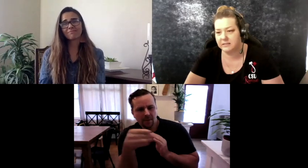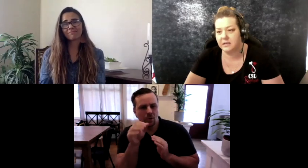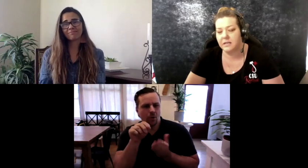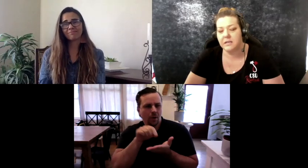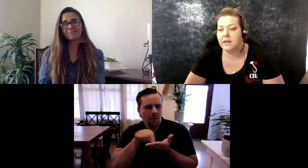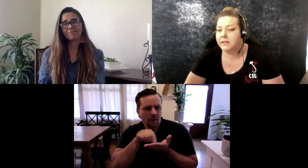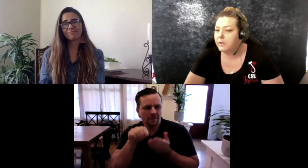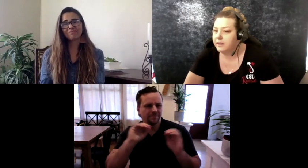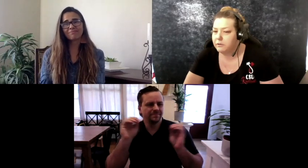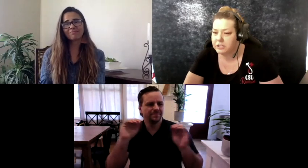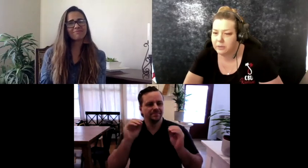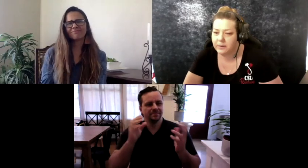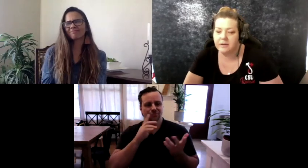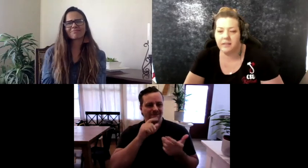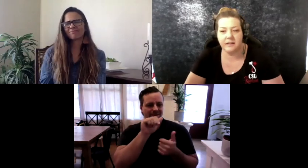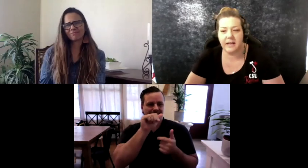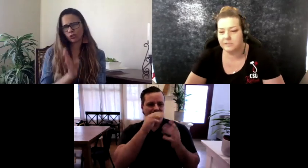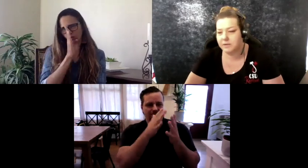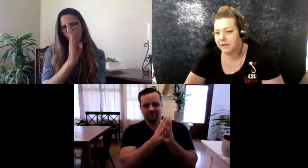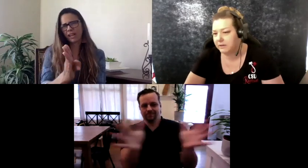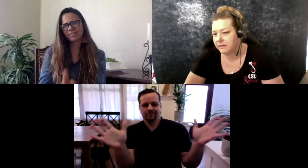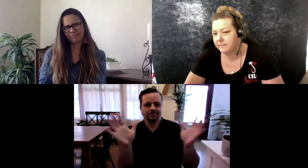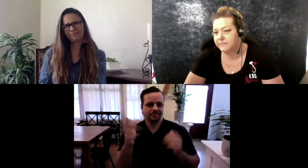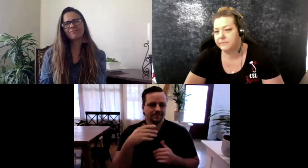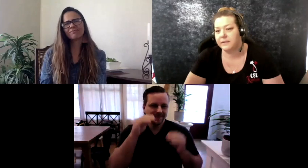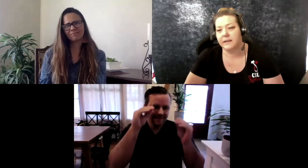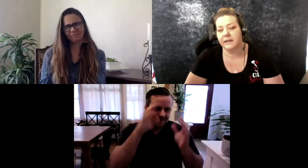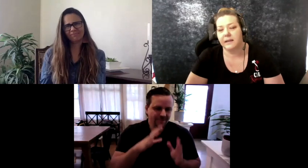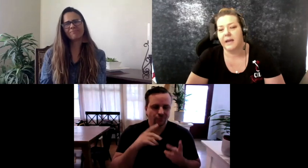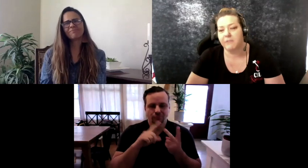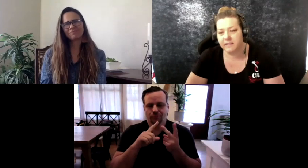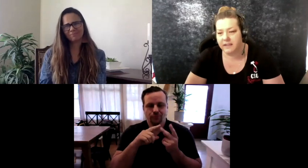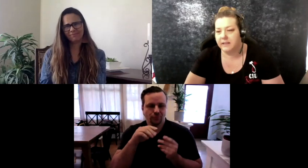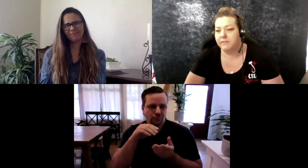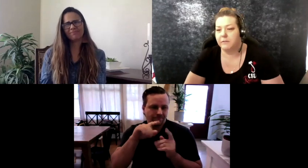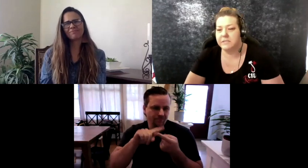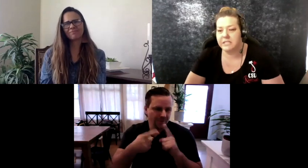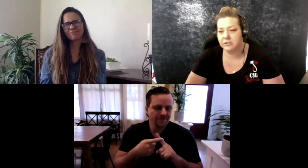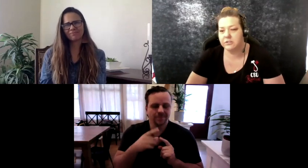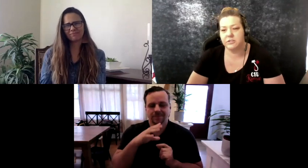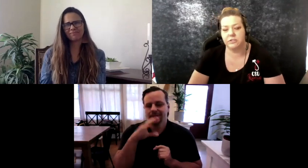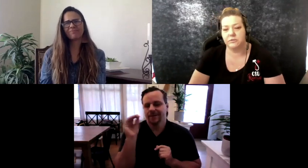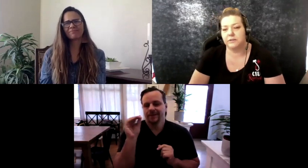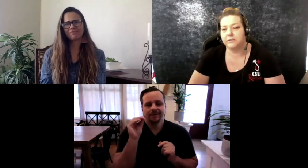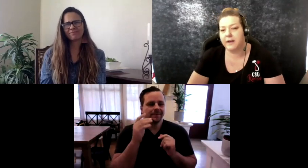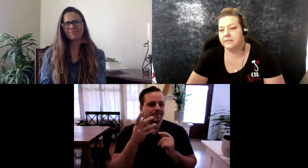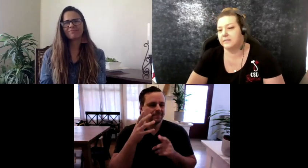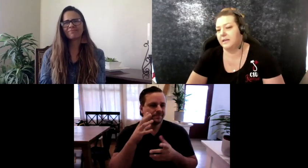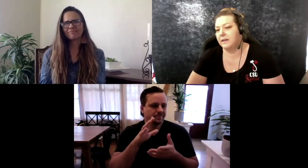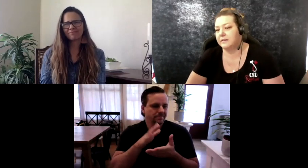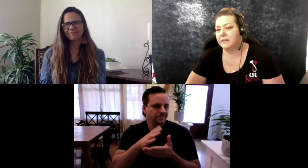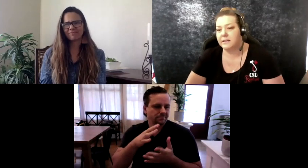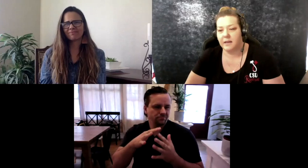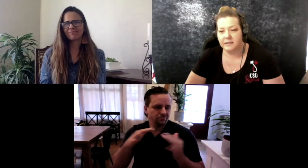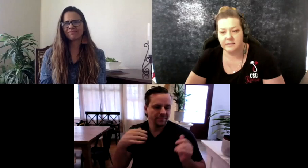misunderstandings, nothing going through an interpreter, nothing that has to be handwritten. Everything from teachers to their friends